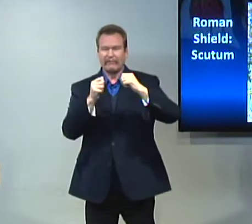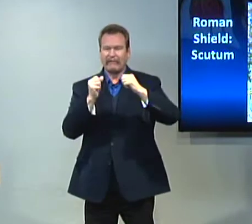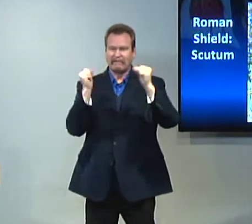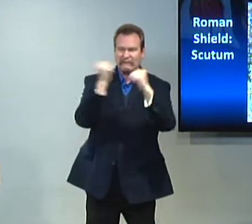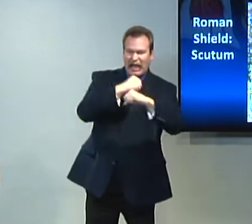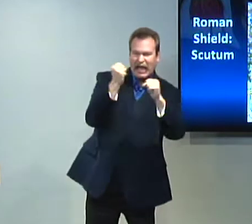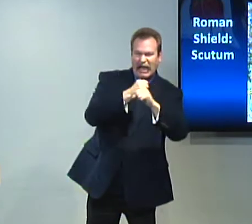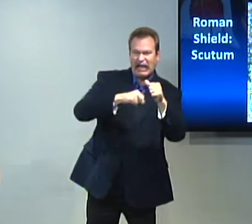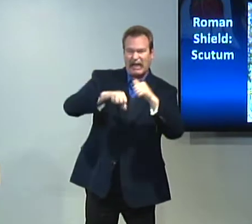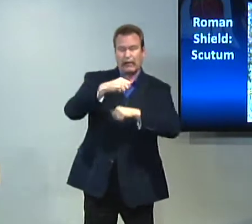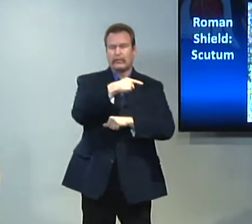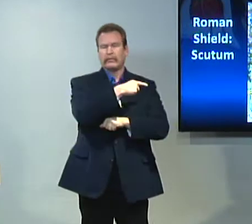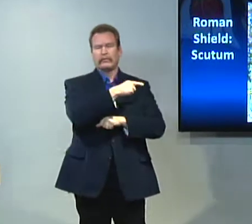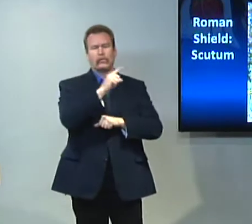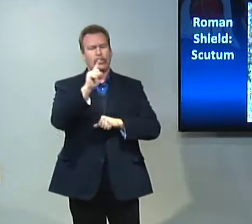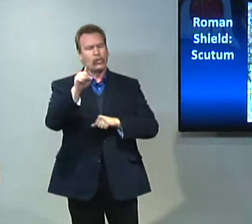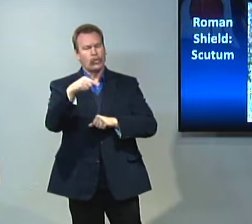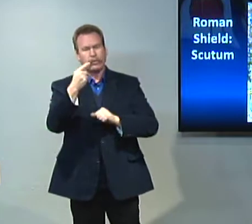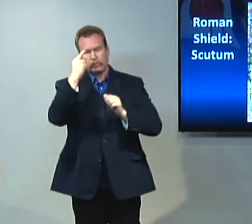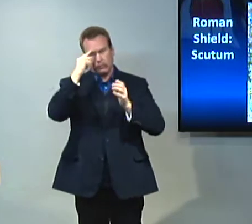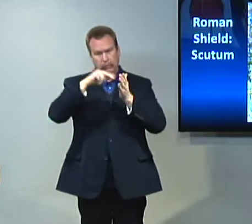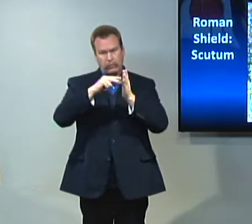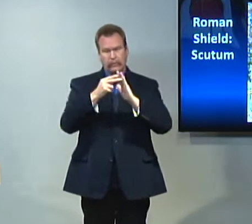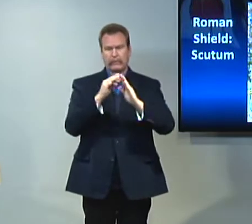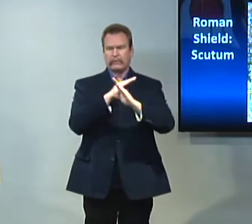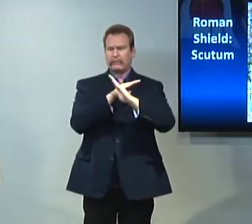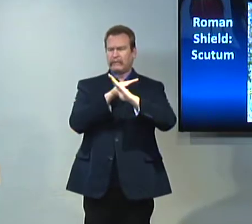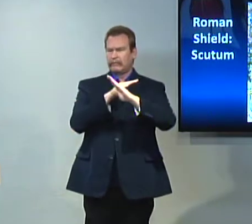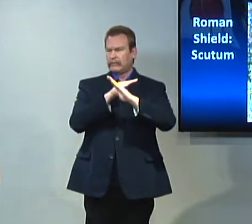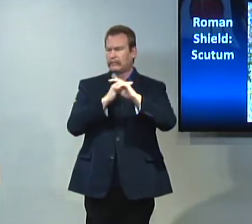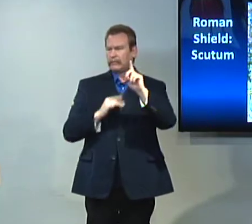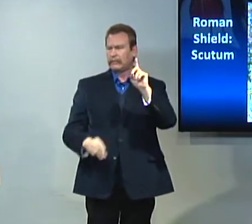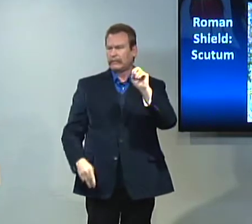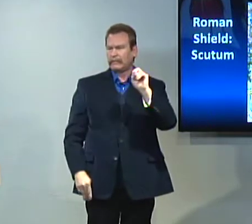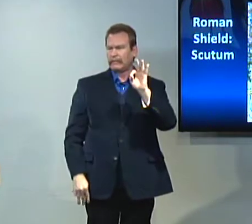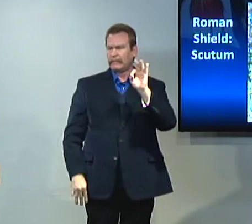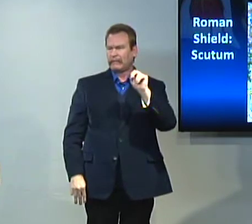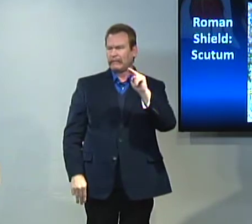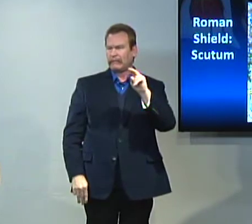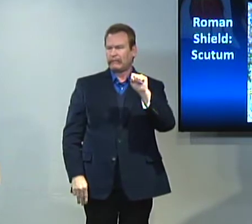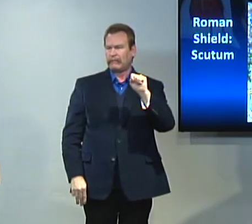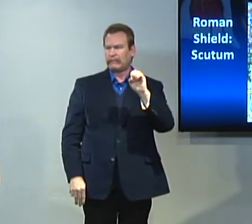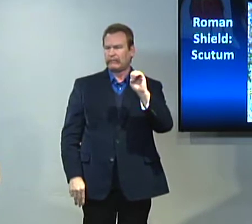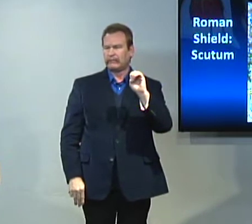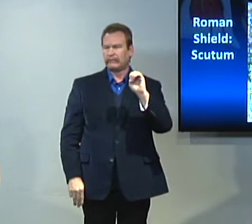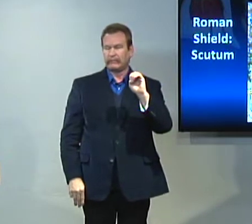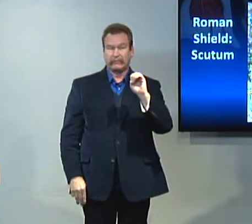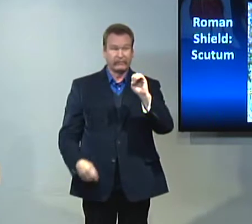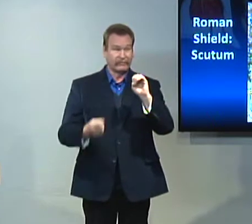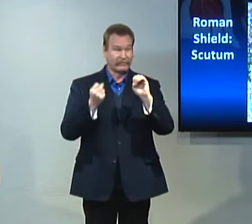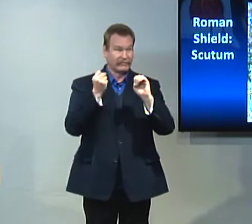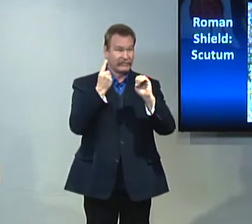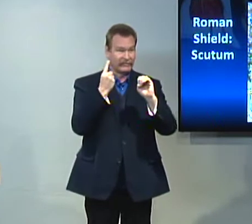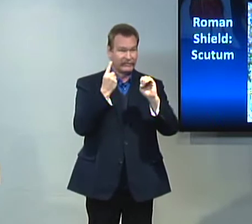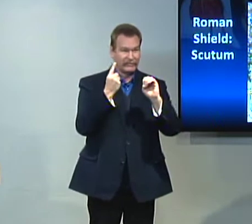little round thing that could be moved around easily. It was not really for fighting, it was more for